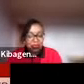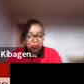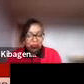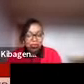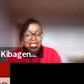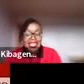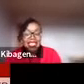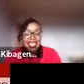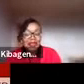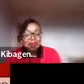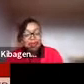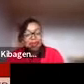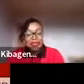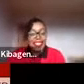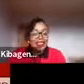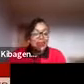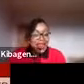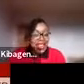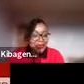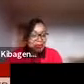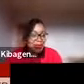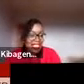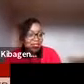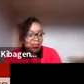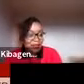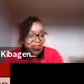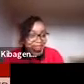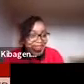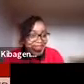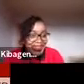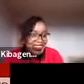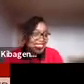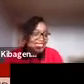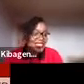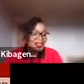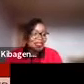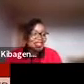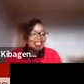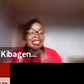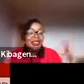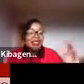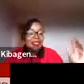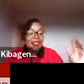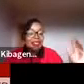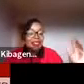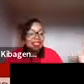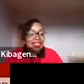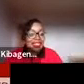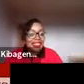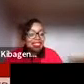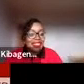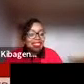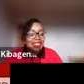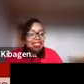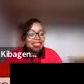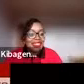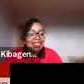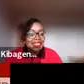Christian School, Nairobi, who's the grand prize winner in this category.